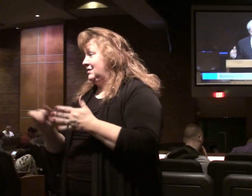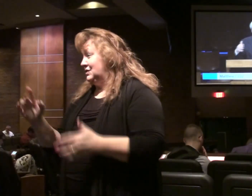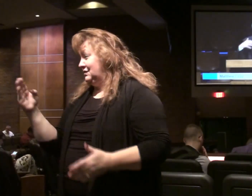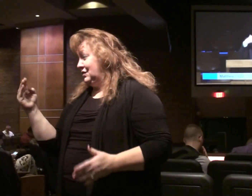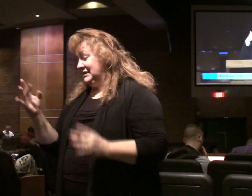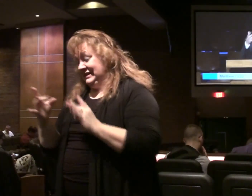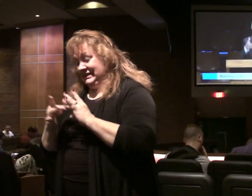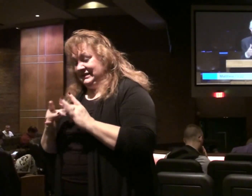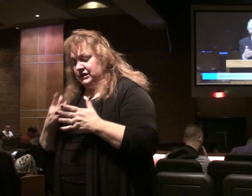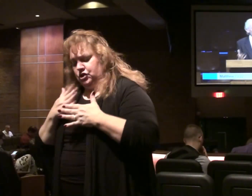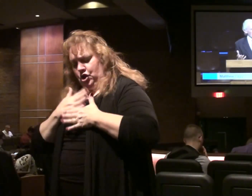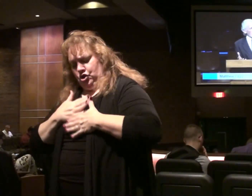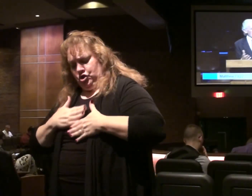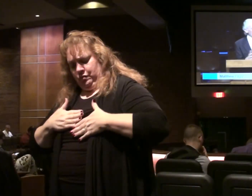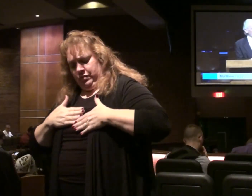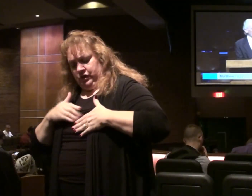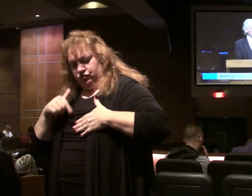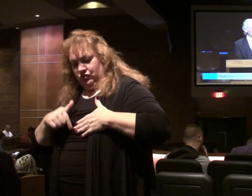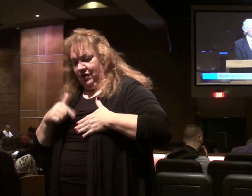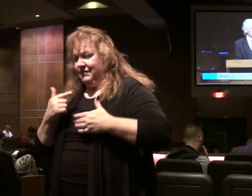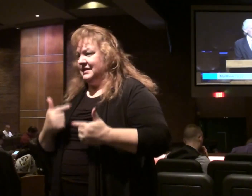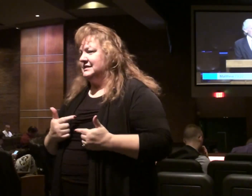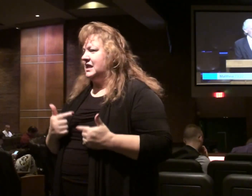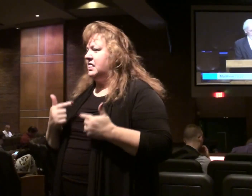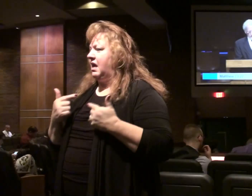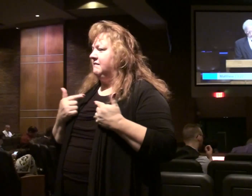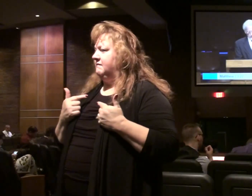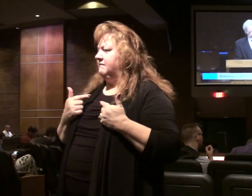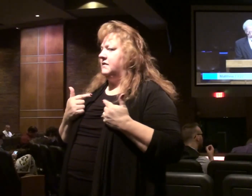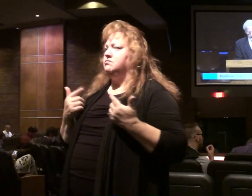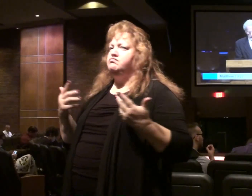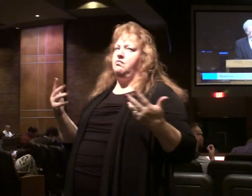Luke 8:14 says the pleasures of this life.